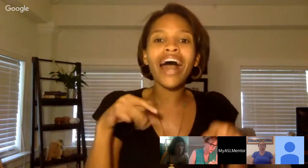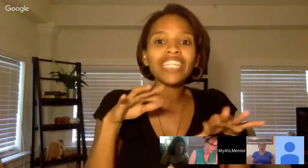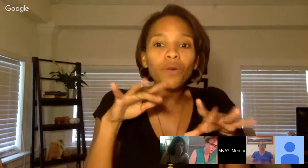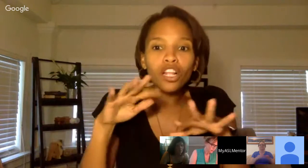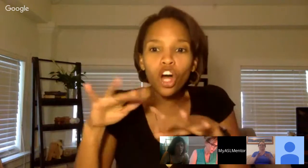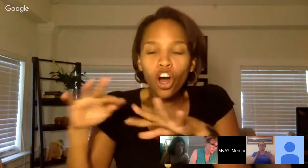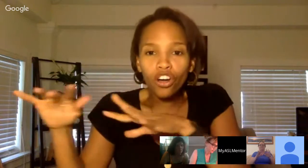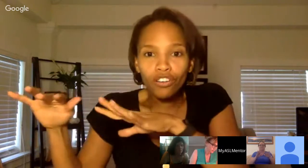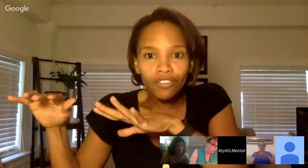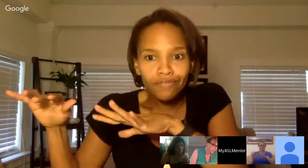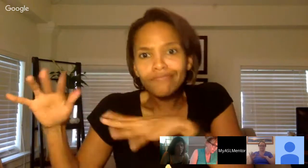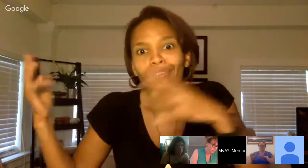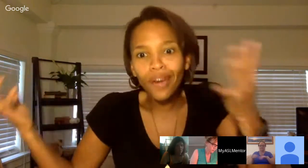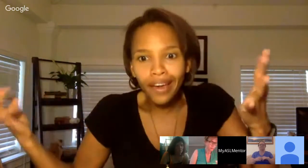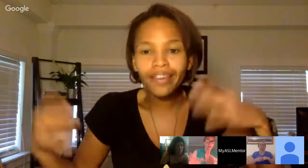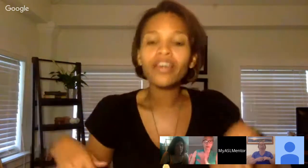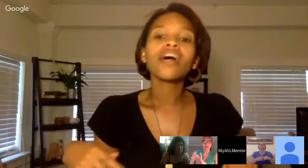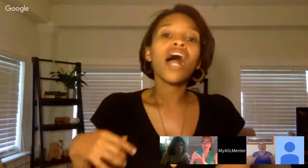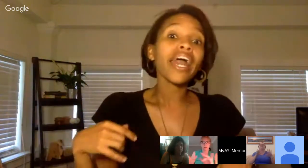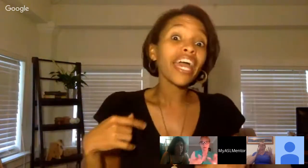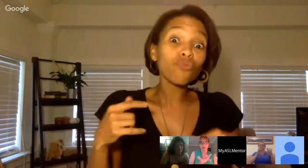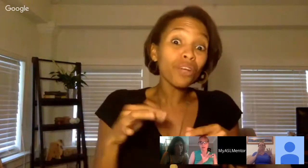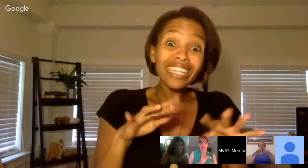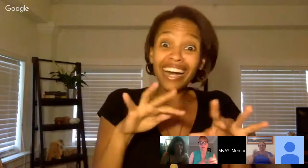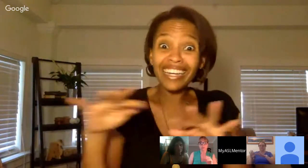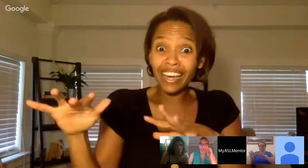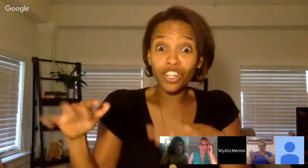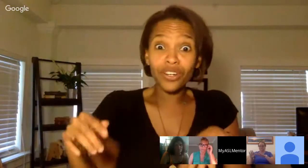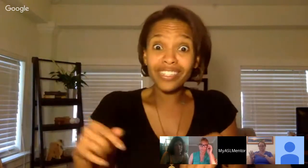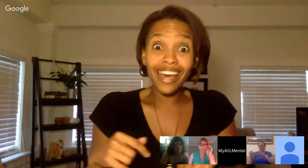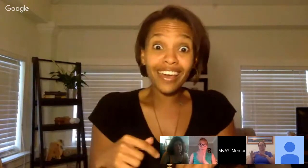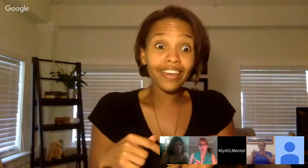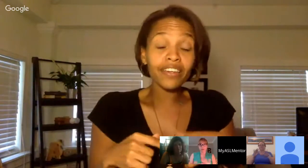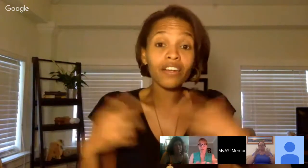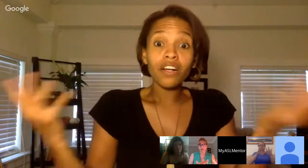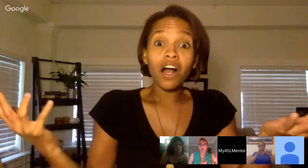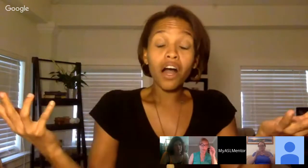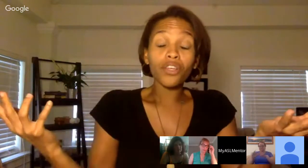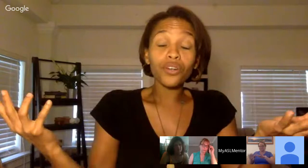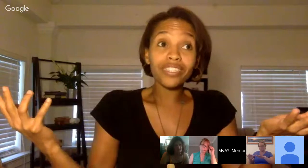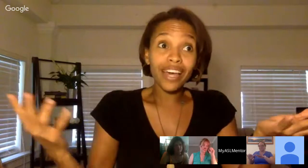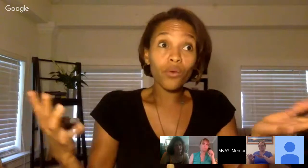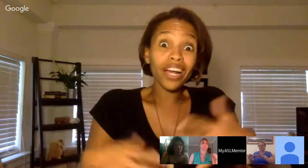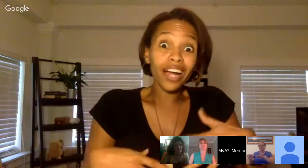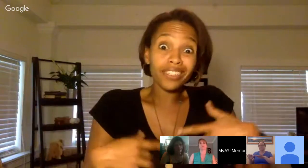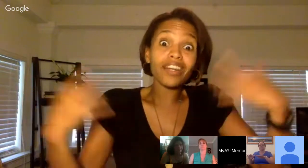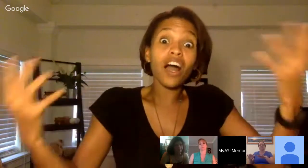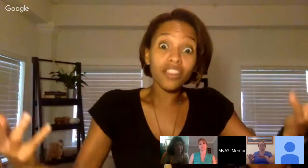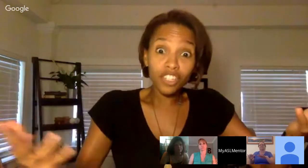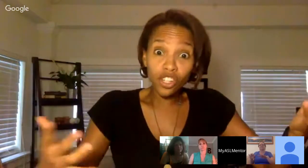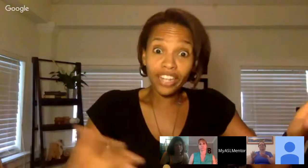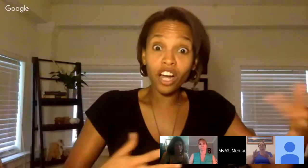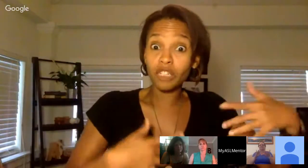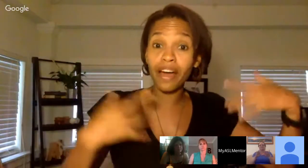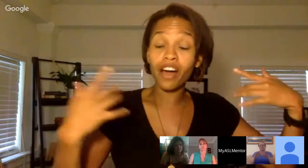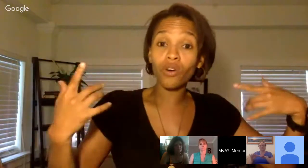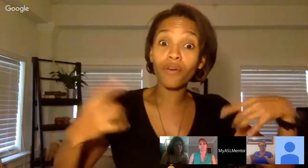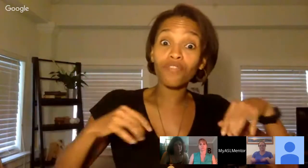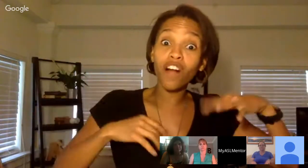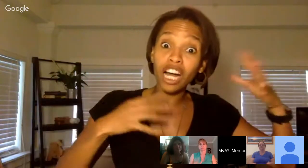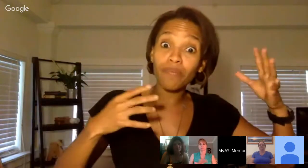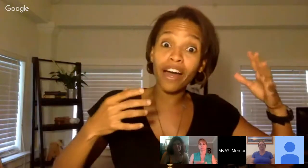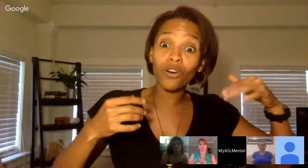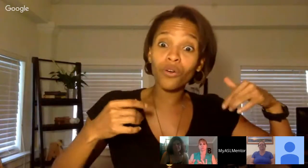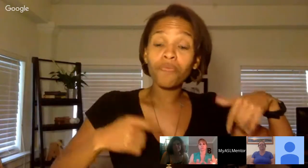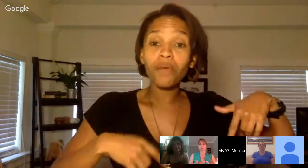or as I went along, okay? And really, again, you could say when I got to the college, I